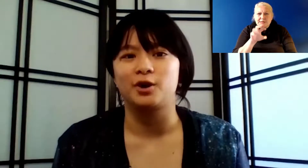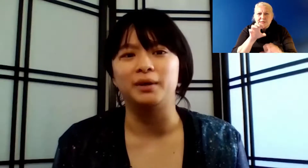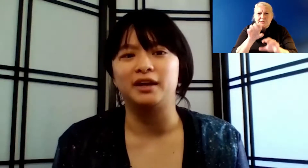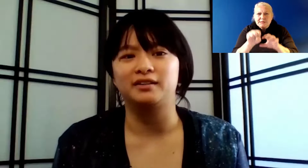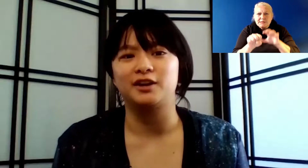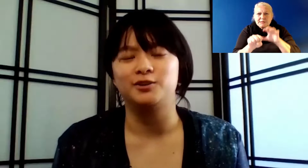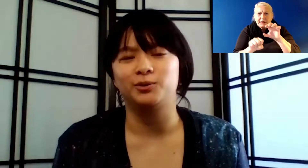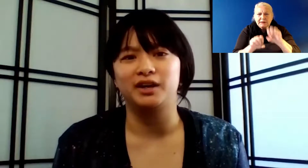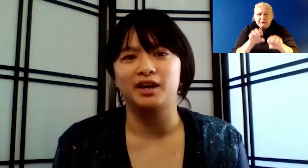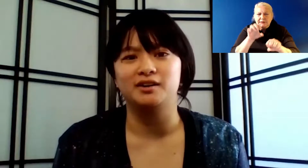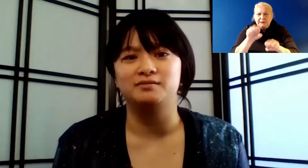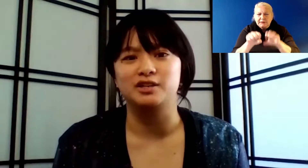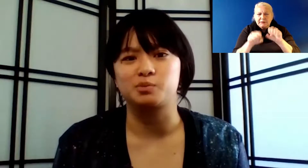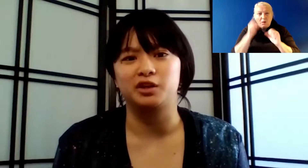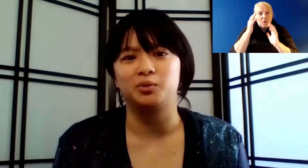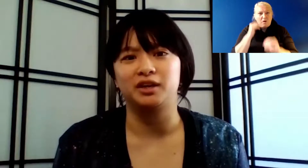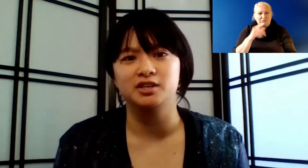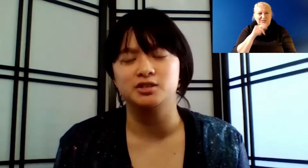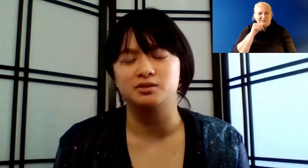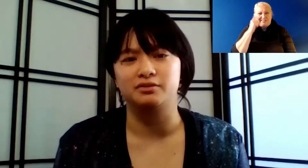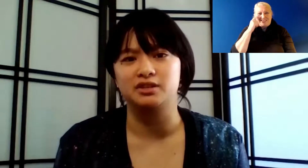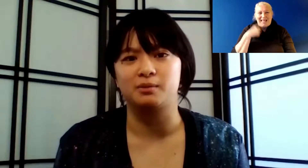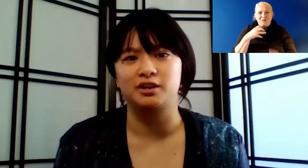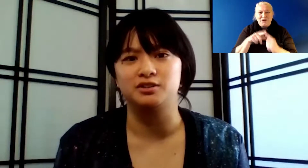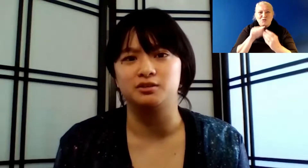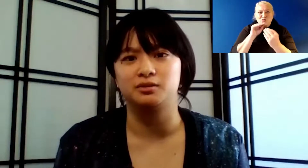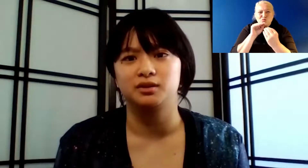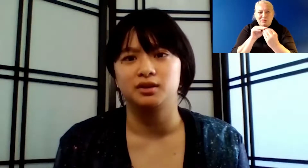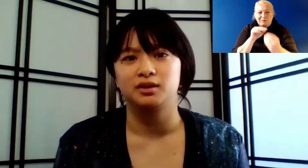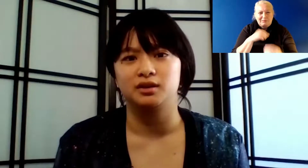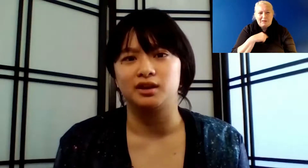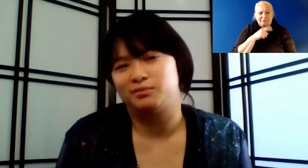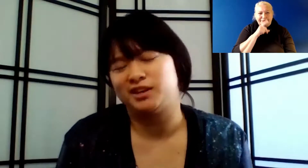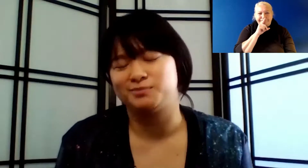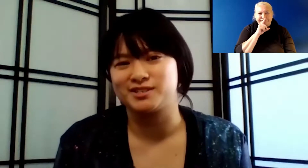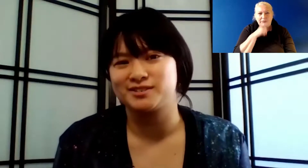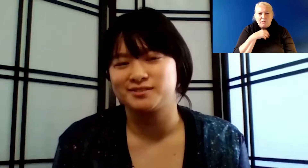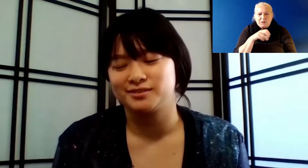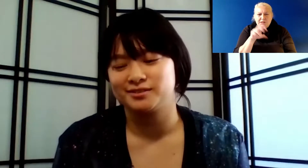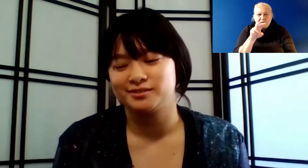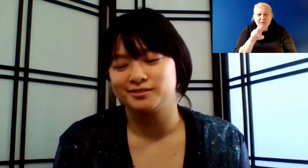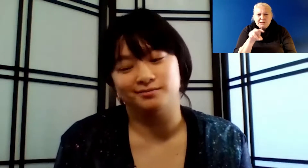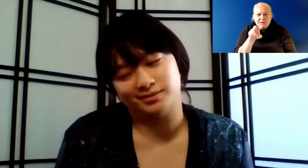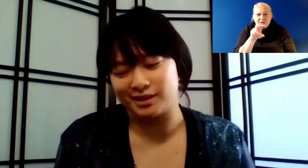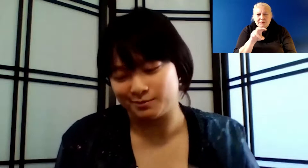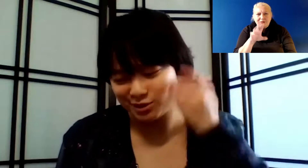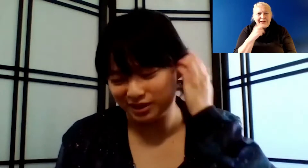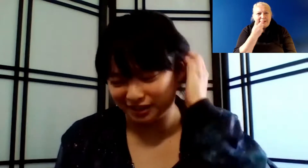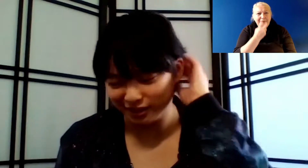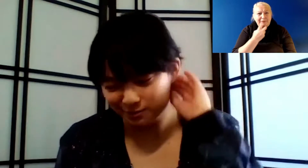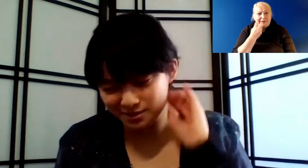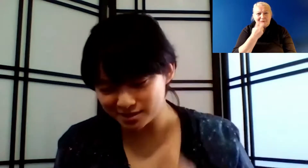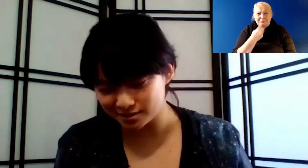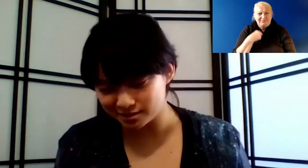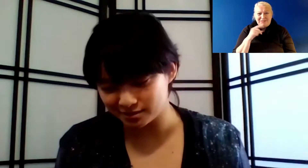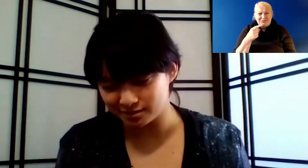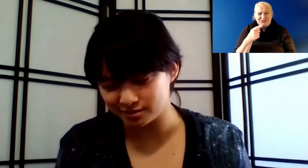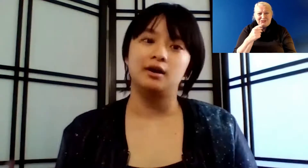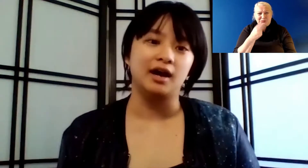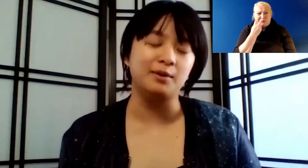hoping that you don't think I desperately wanted to see every time I do. I'm just reading lips. I was